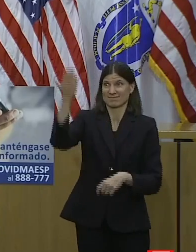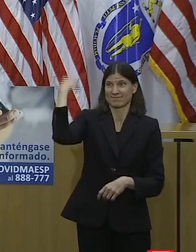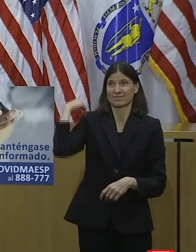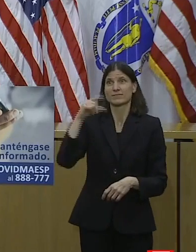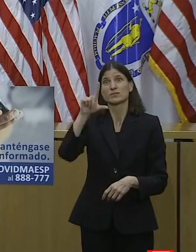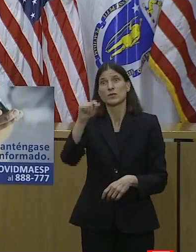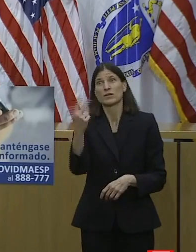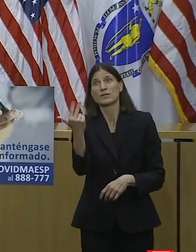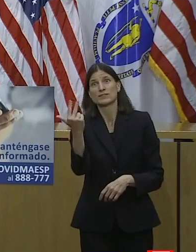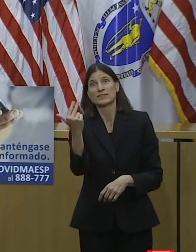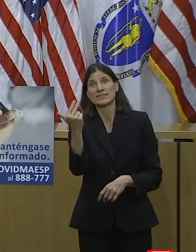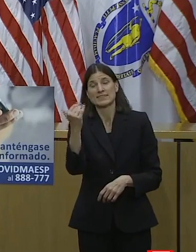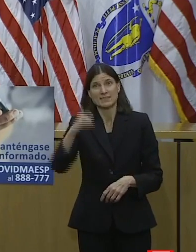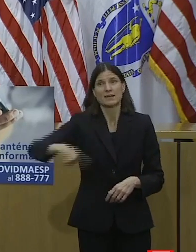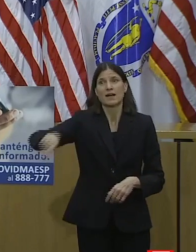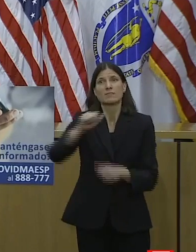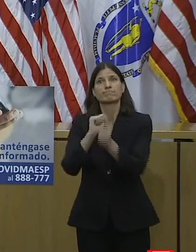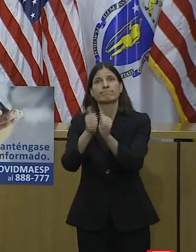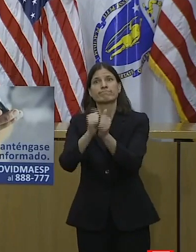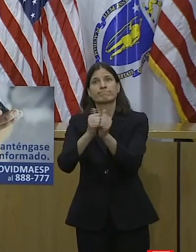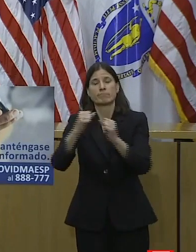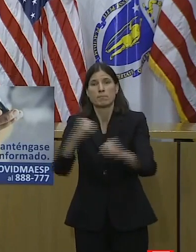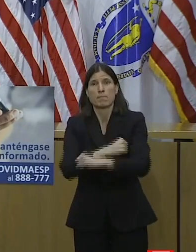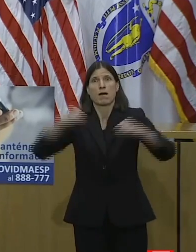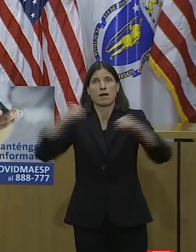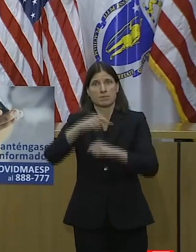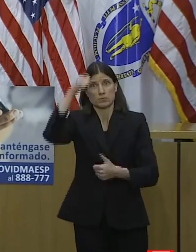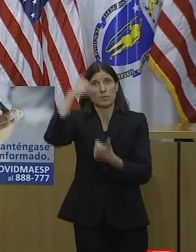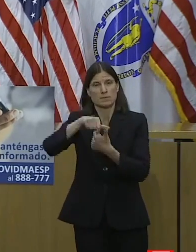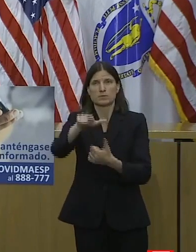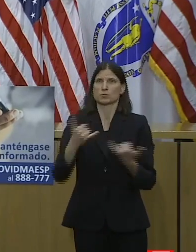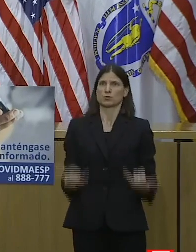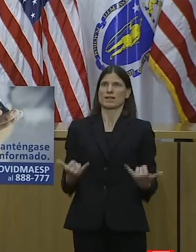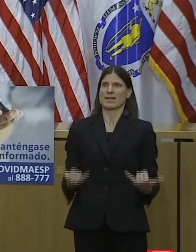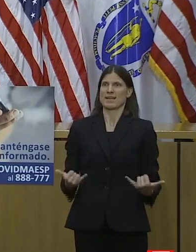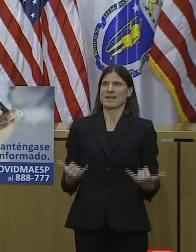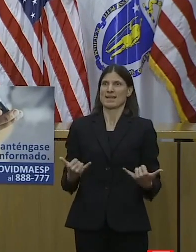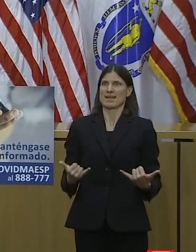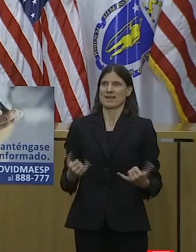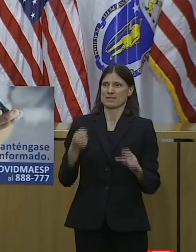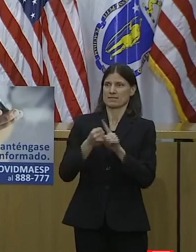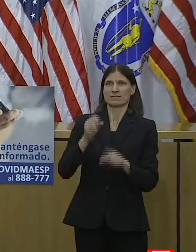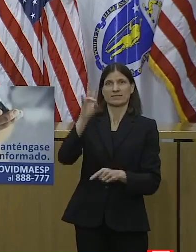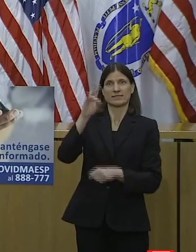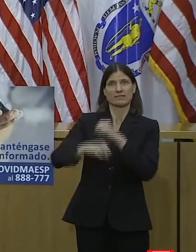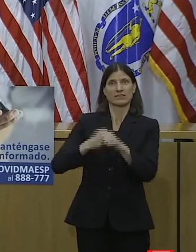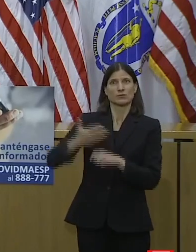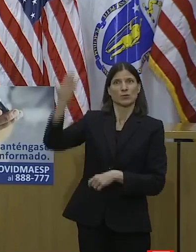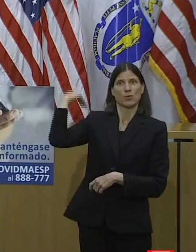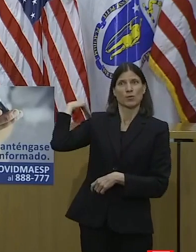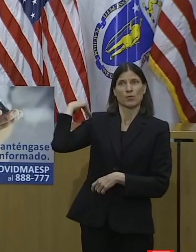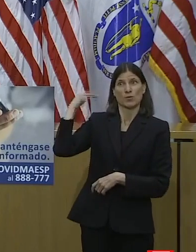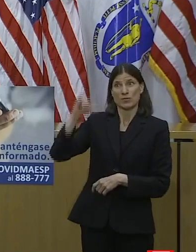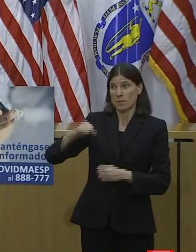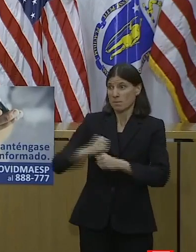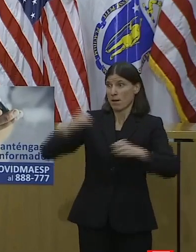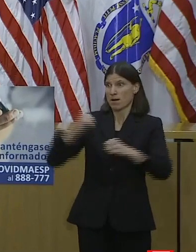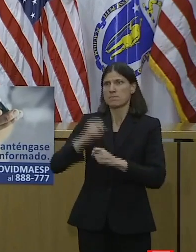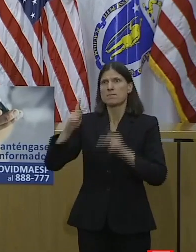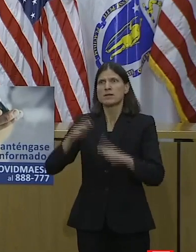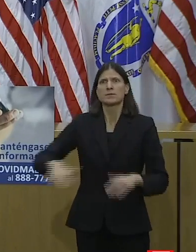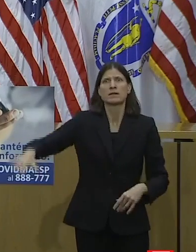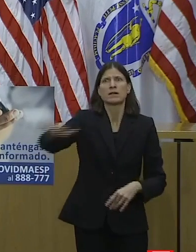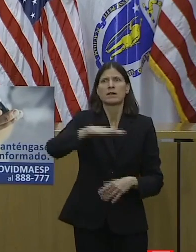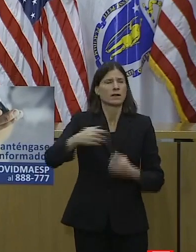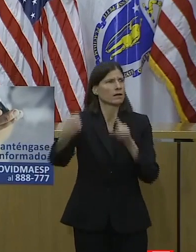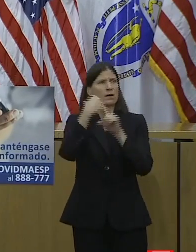and our country. The lives taken and the lives changed forever are never very far from our thoughts. There